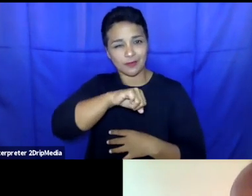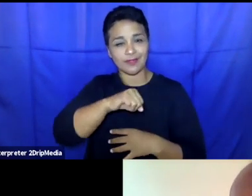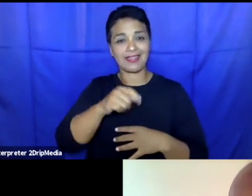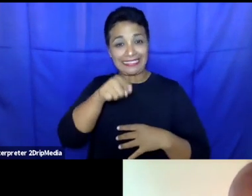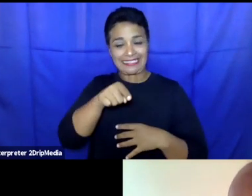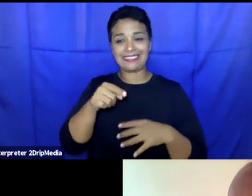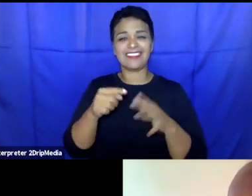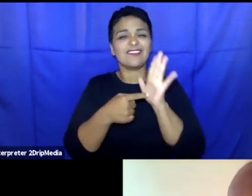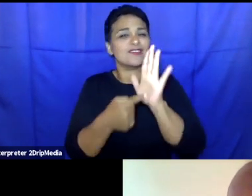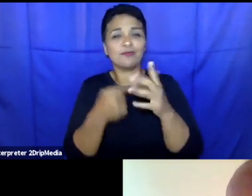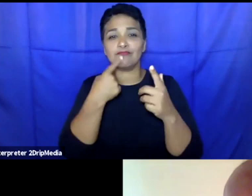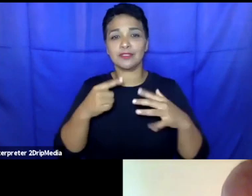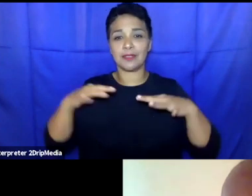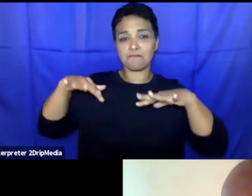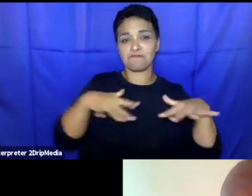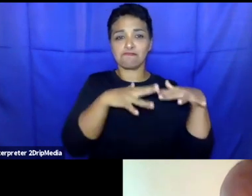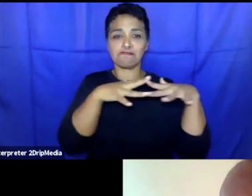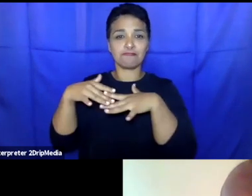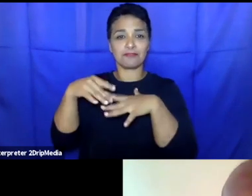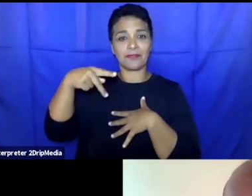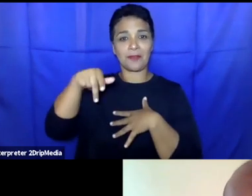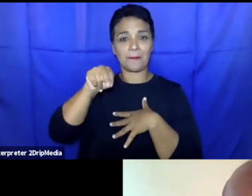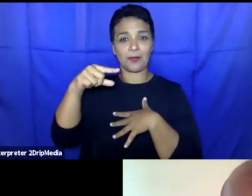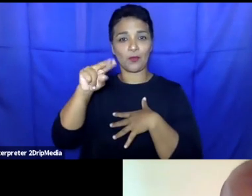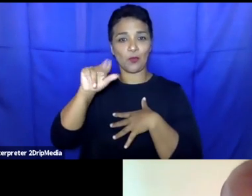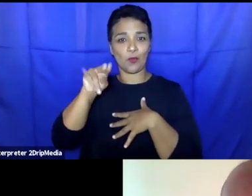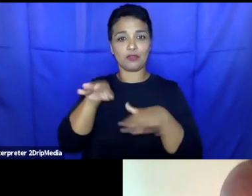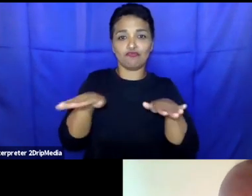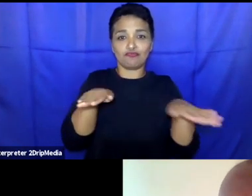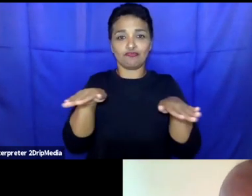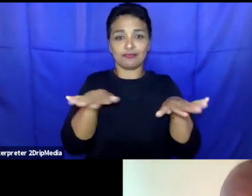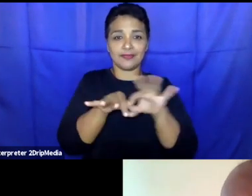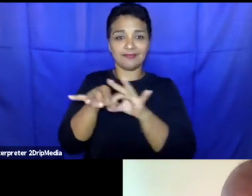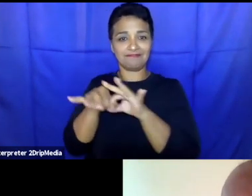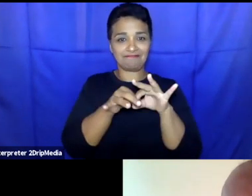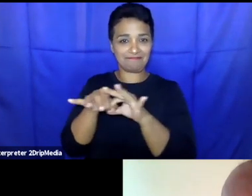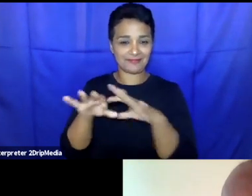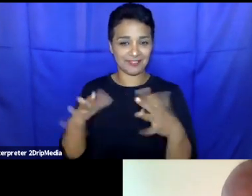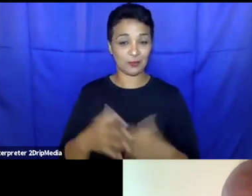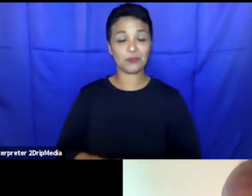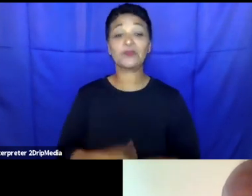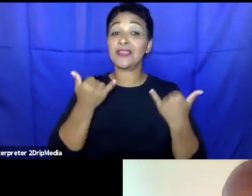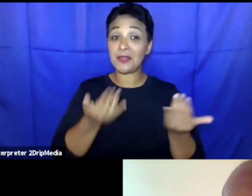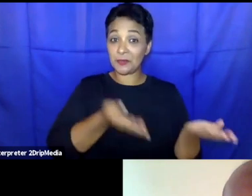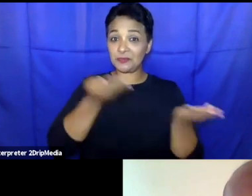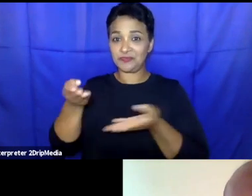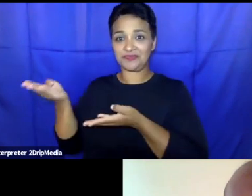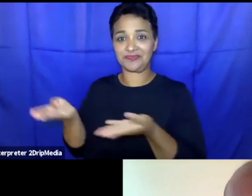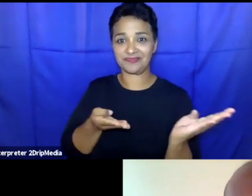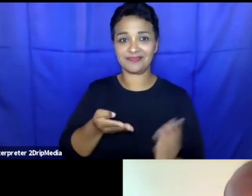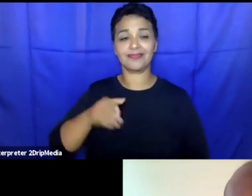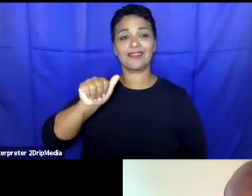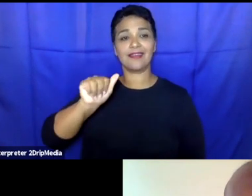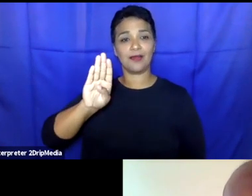that on some other occasion, not now. At this moment, I must turn to Abikar. Abikar,